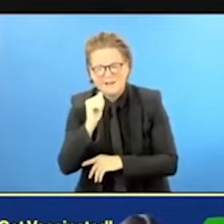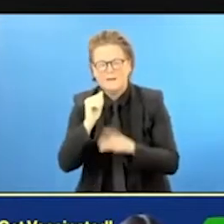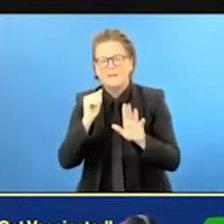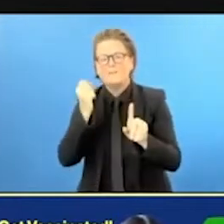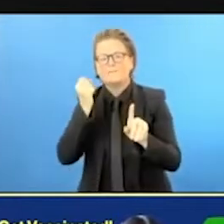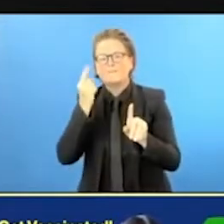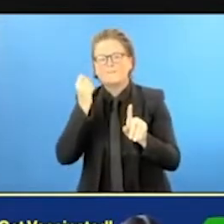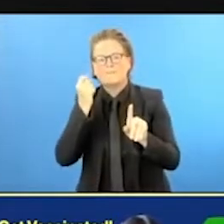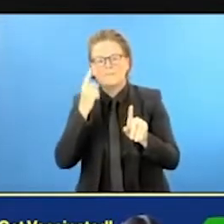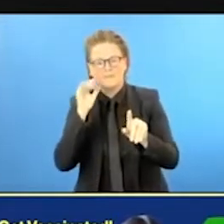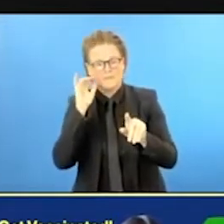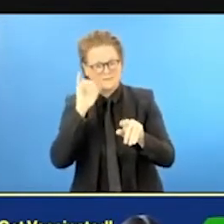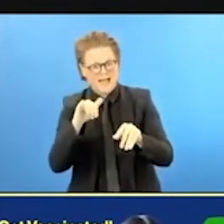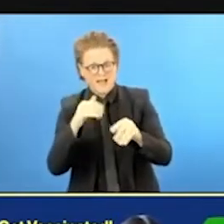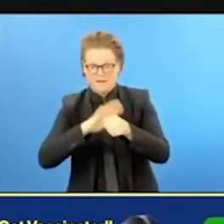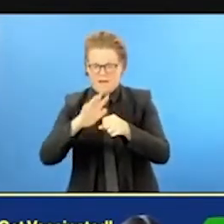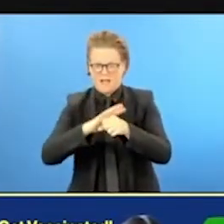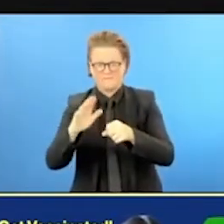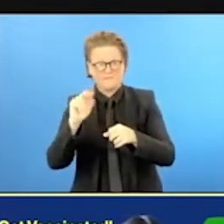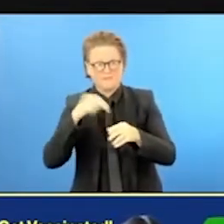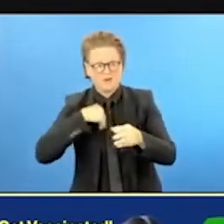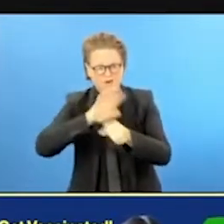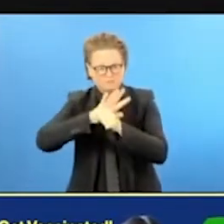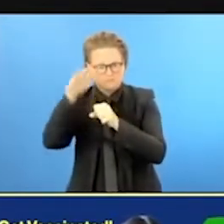quickly. Next slide, please.